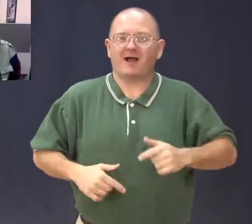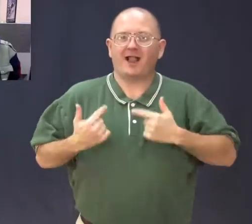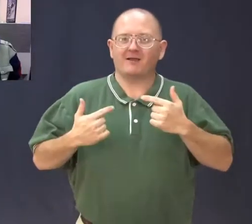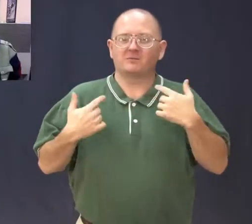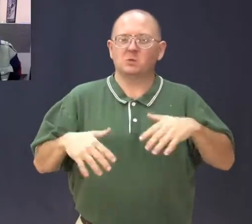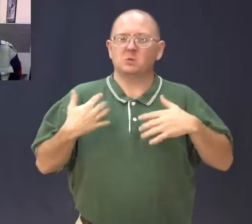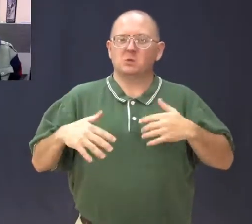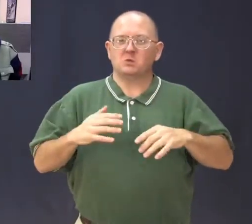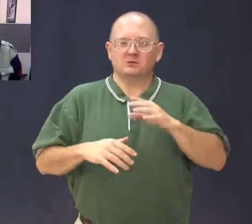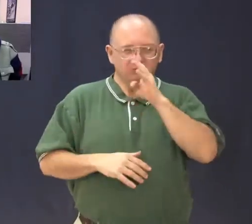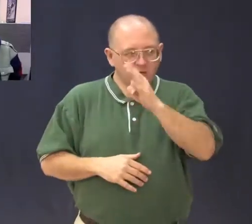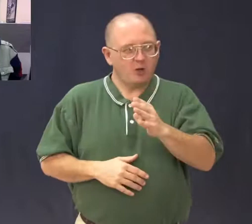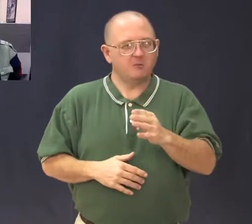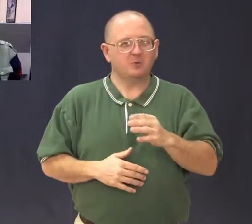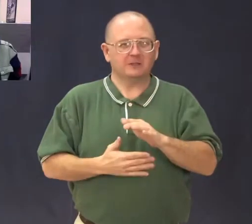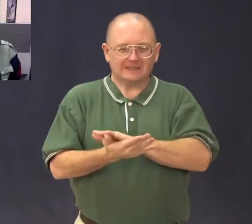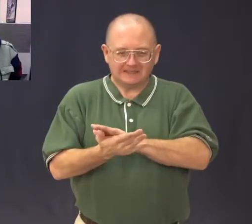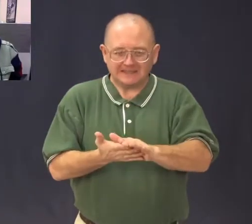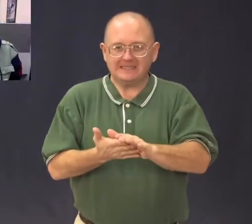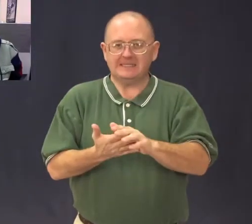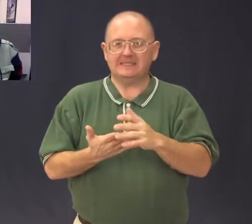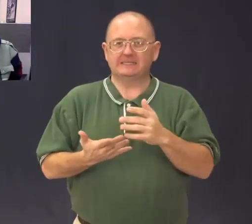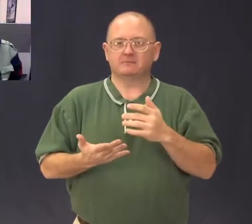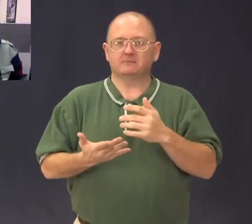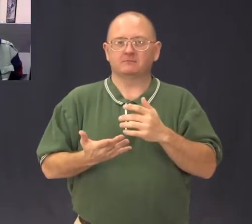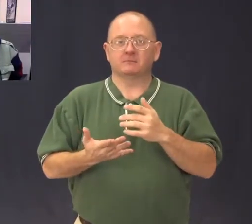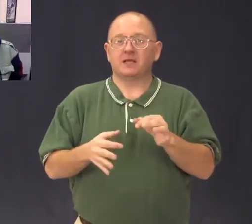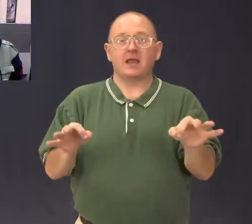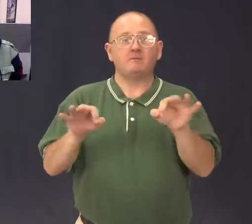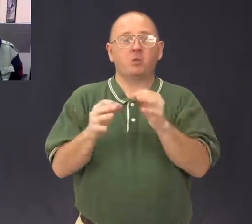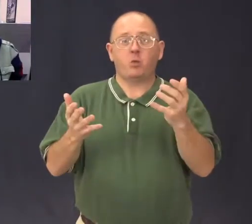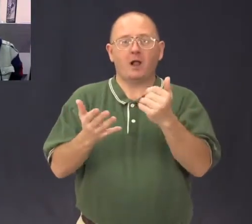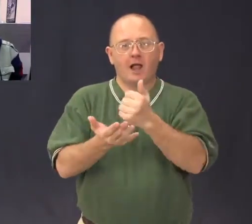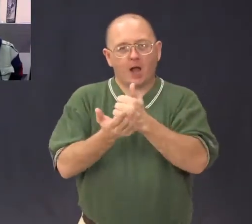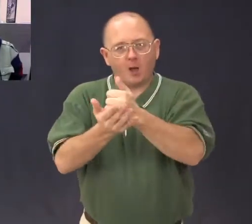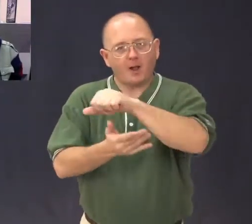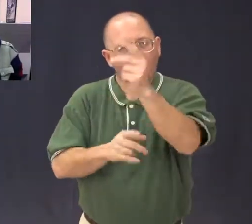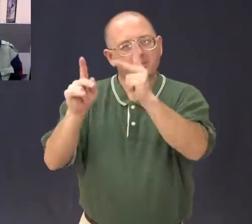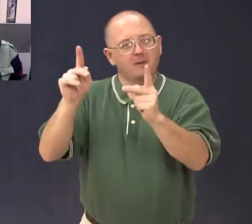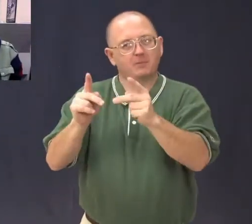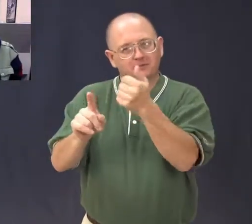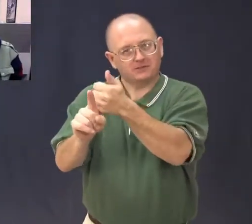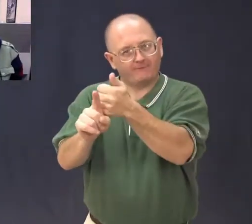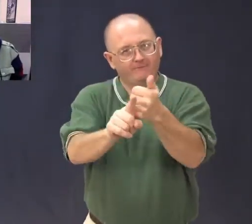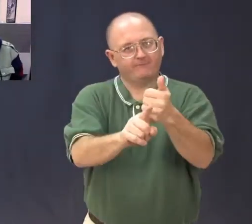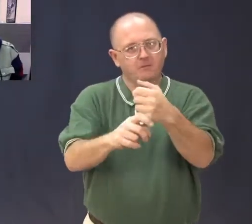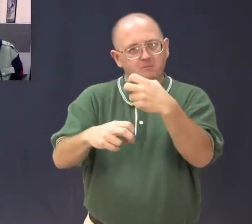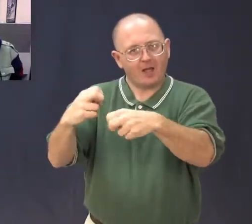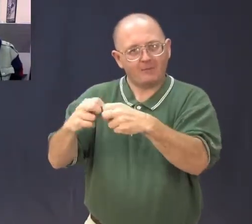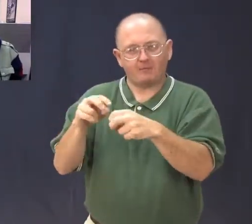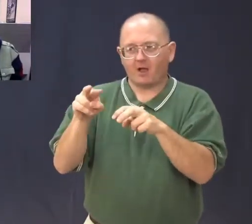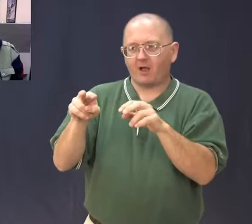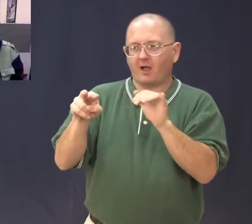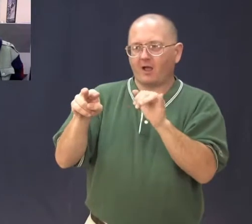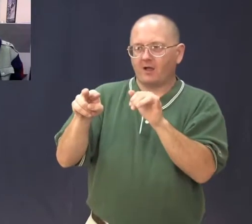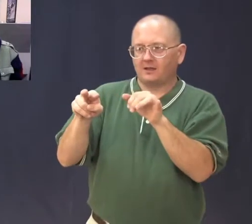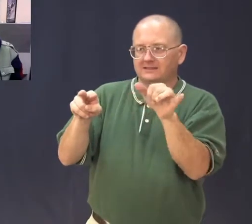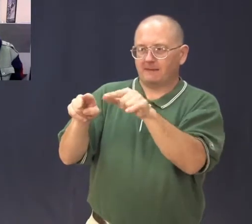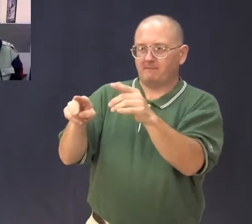that. I want to be happy with my life, and I have to be sober to do that. I also think it's very important to help